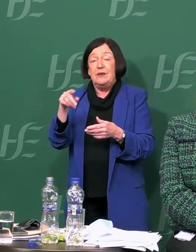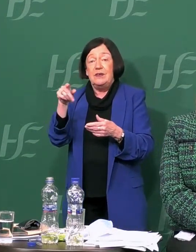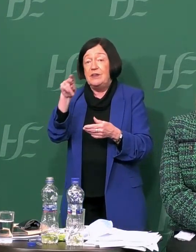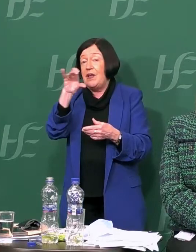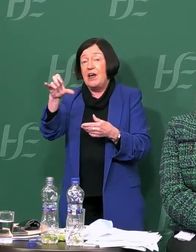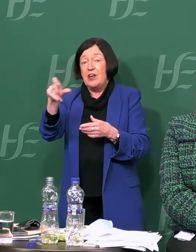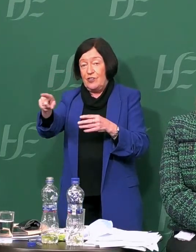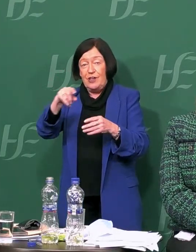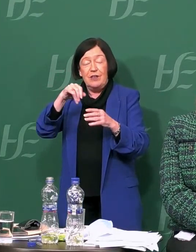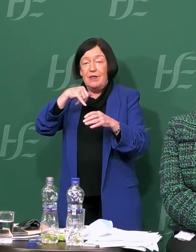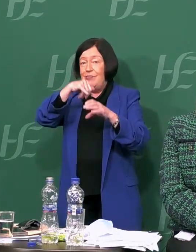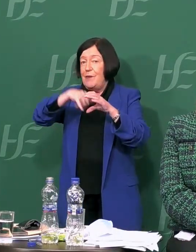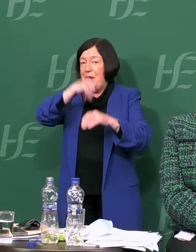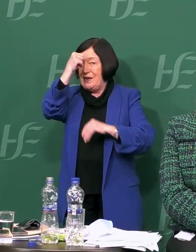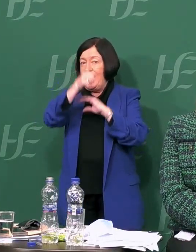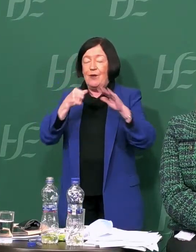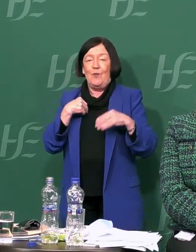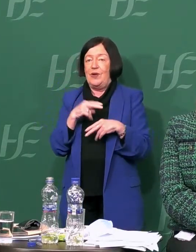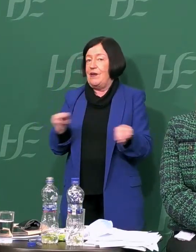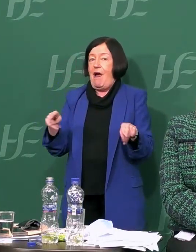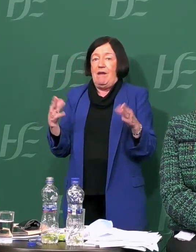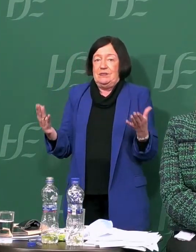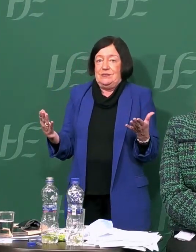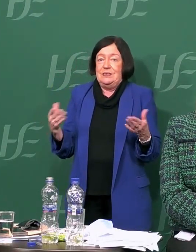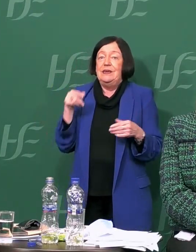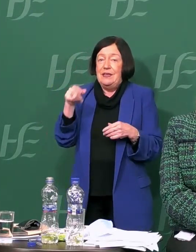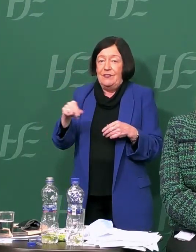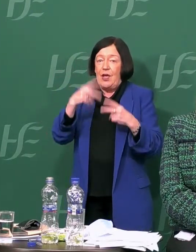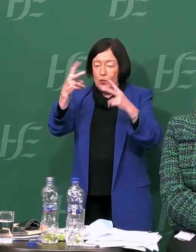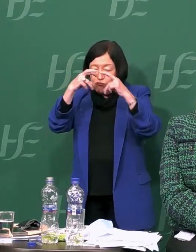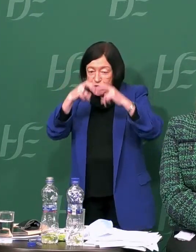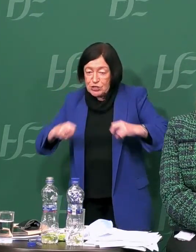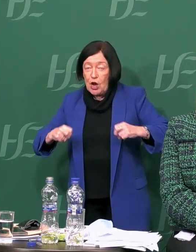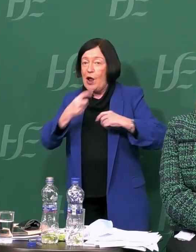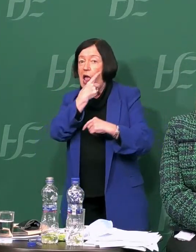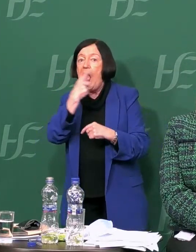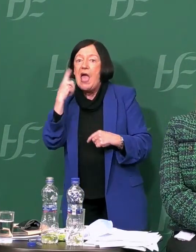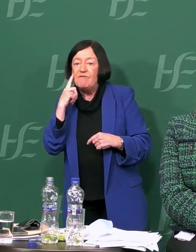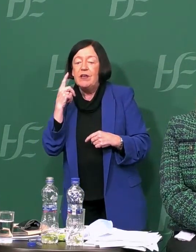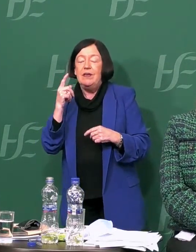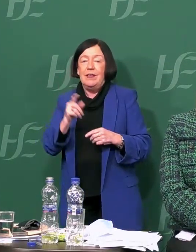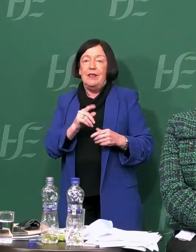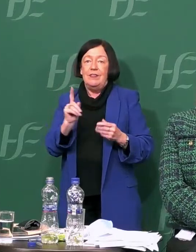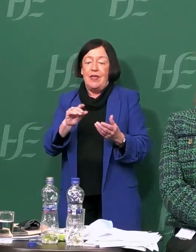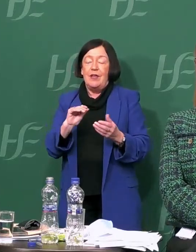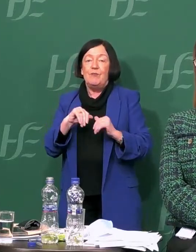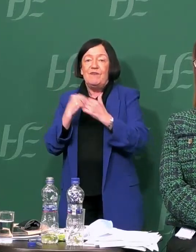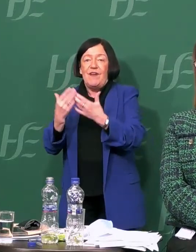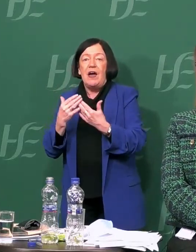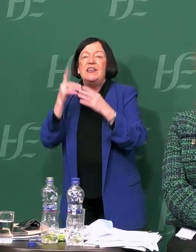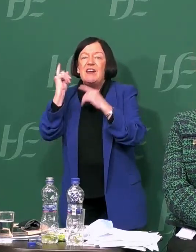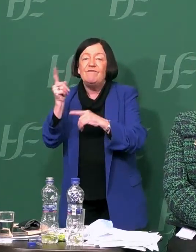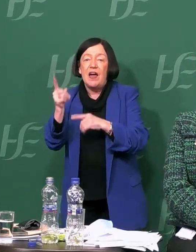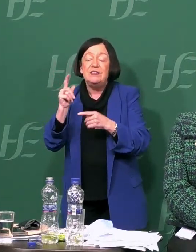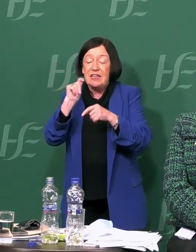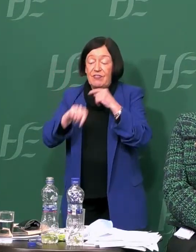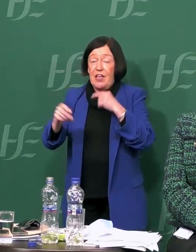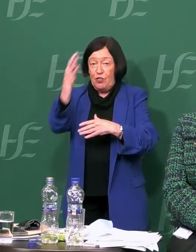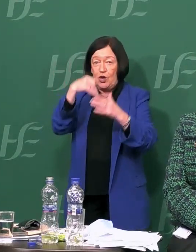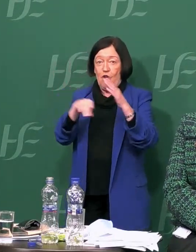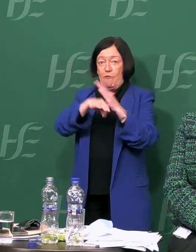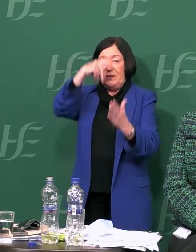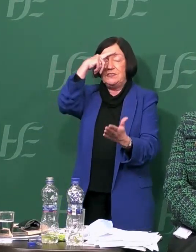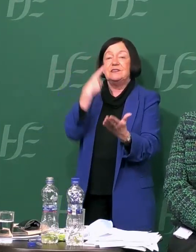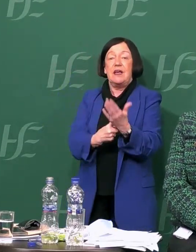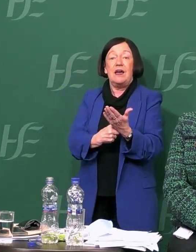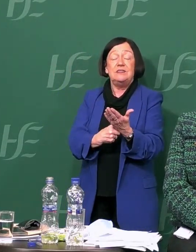medical experts. We are not. In terms, they research the evidence, they make the advice, they give it to government. Government decides. So